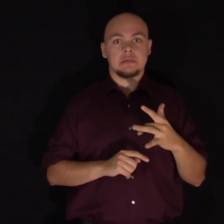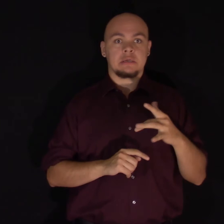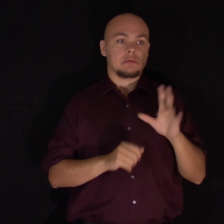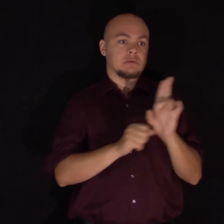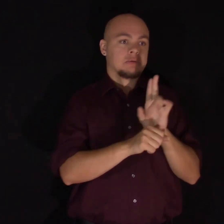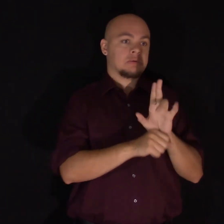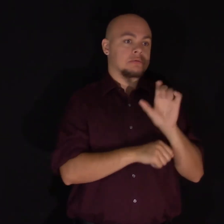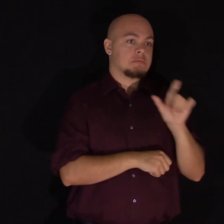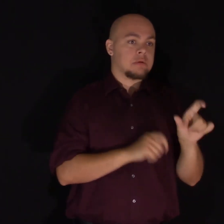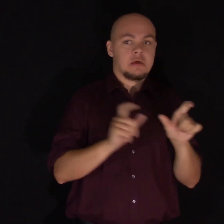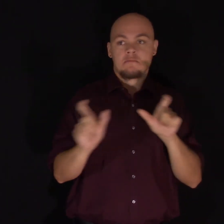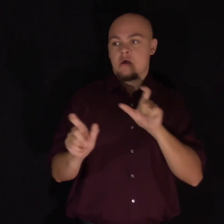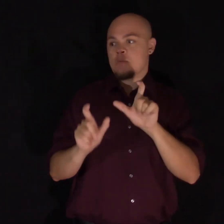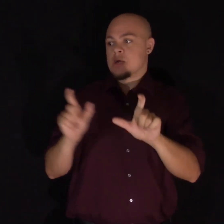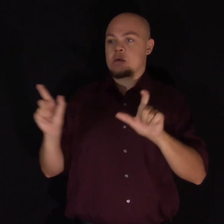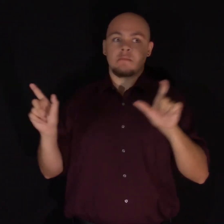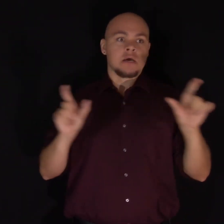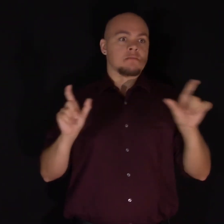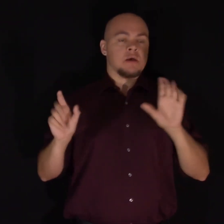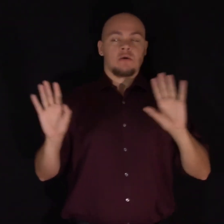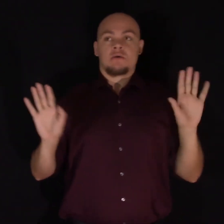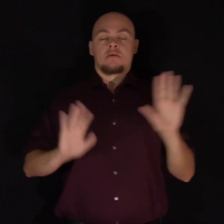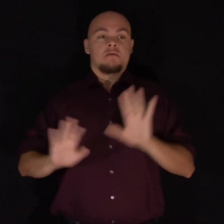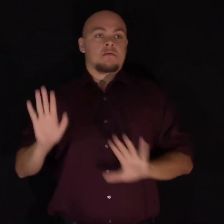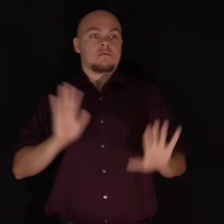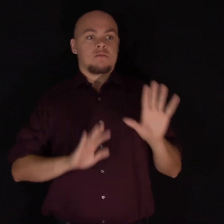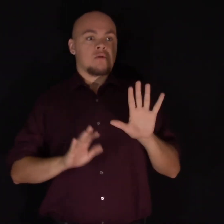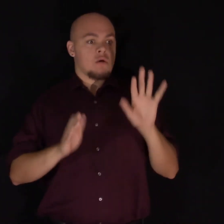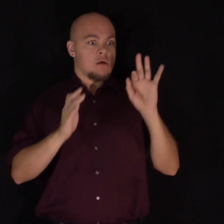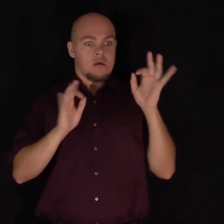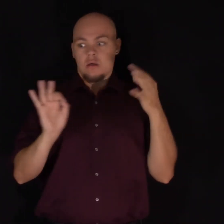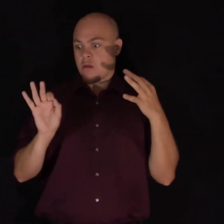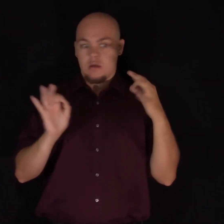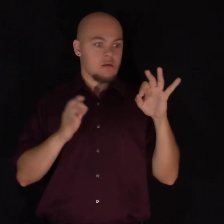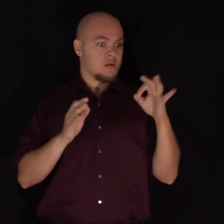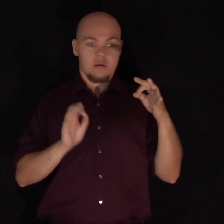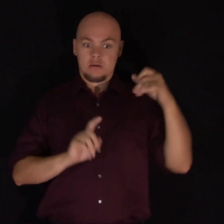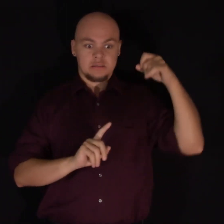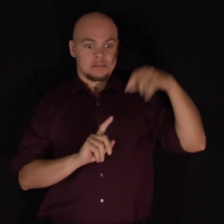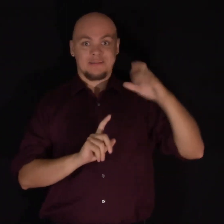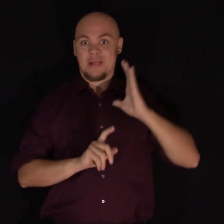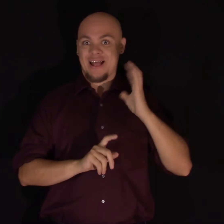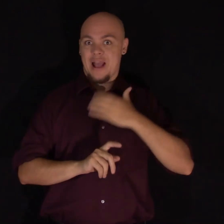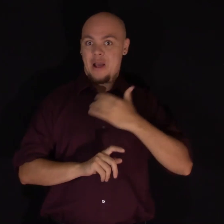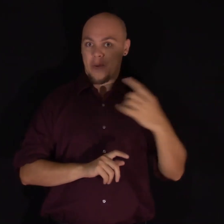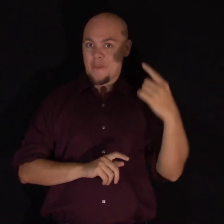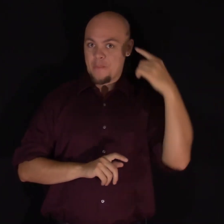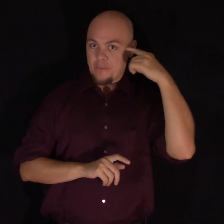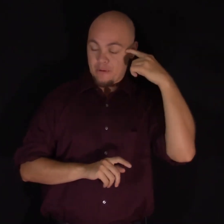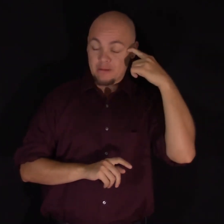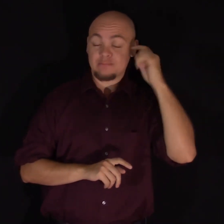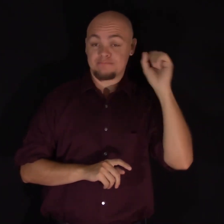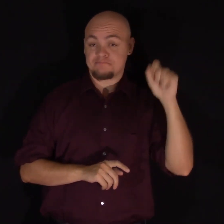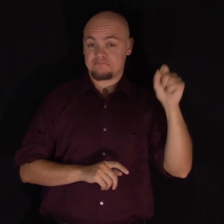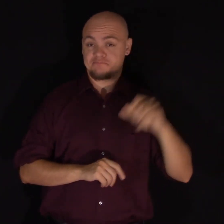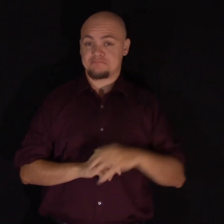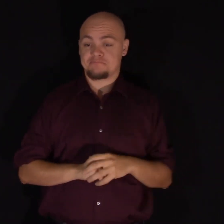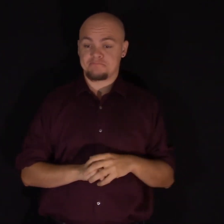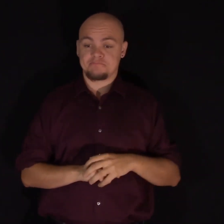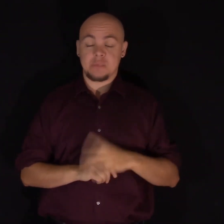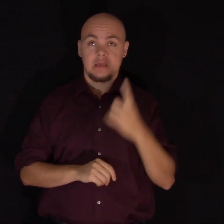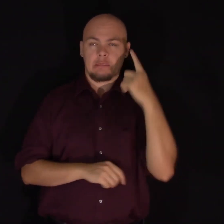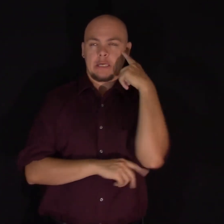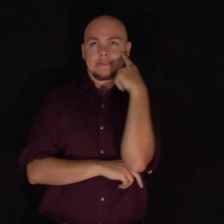between these bunch of different objects of attention that are very, very stimulating for our mind. And so I thought,